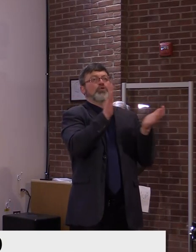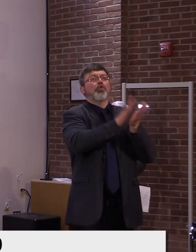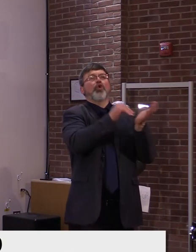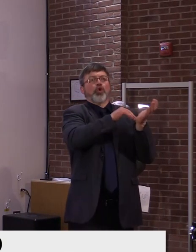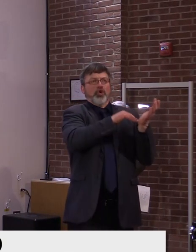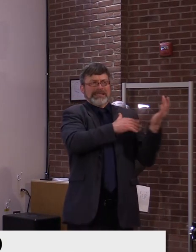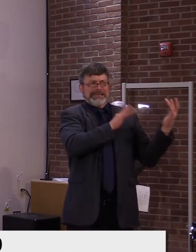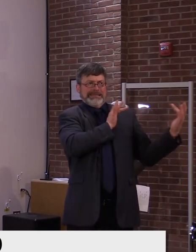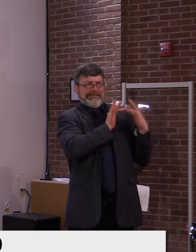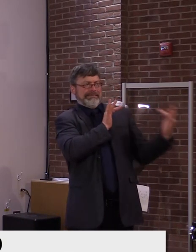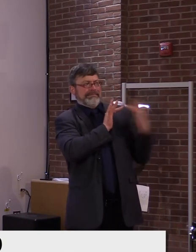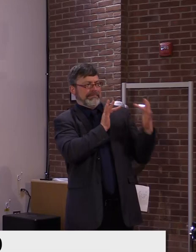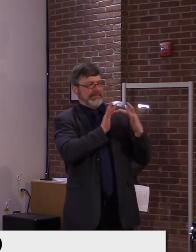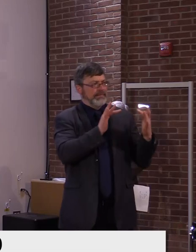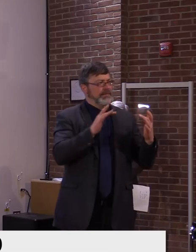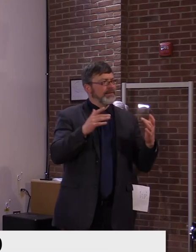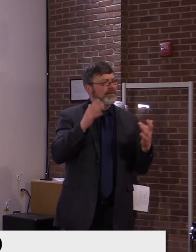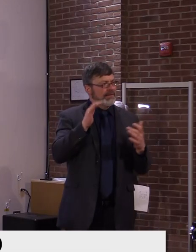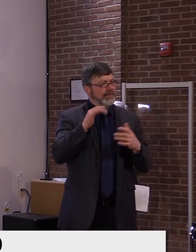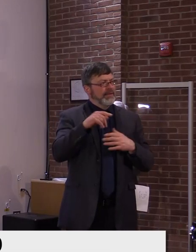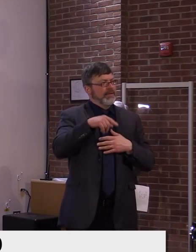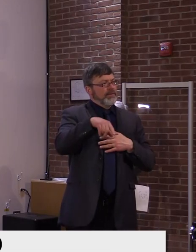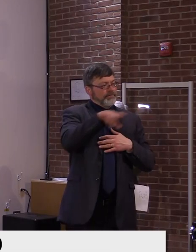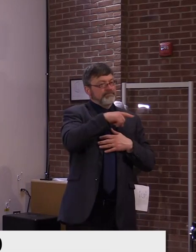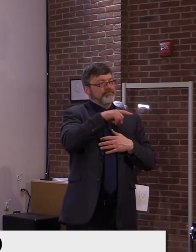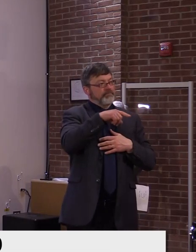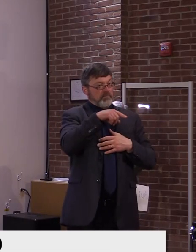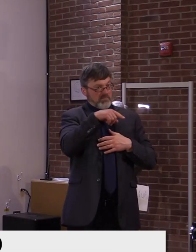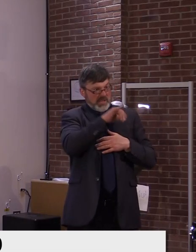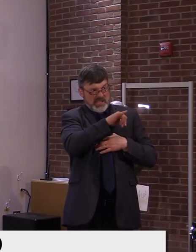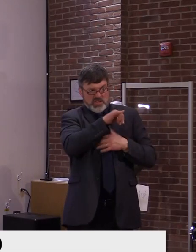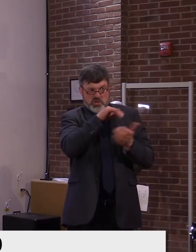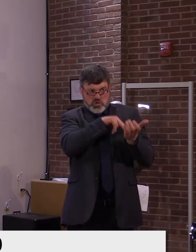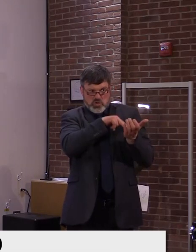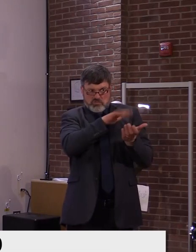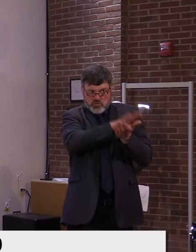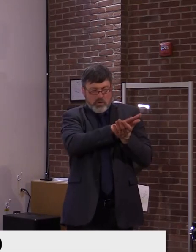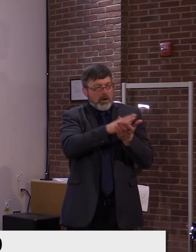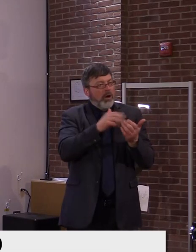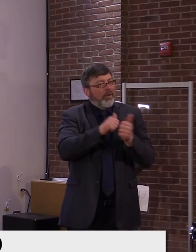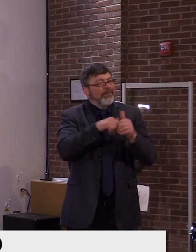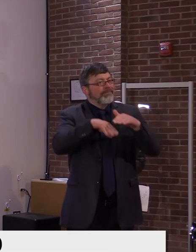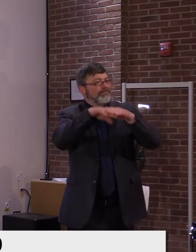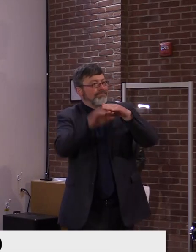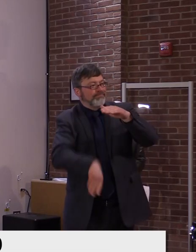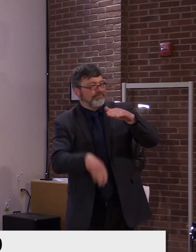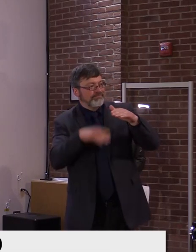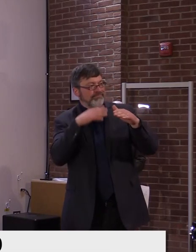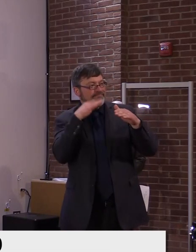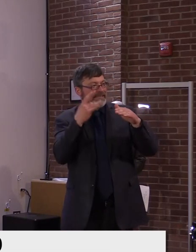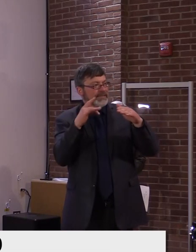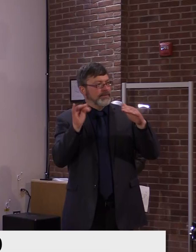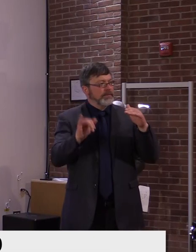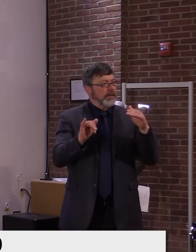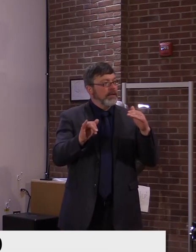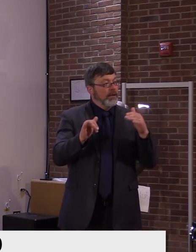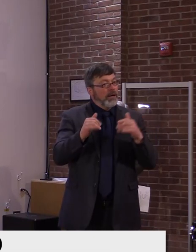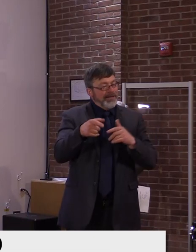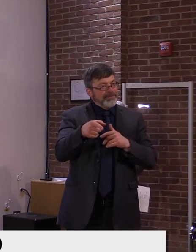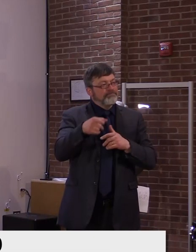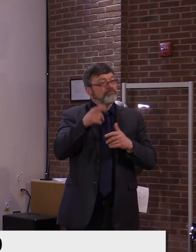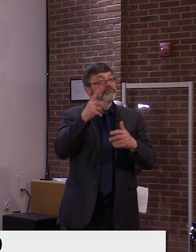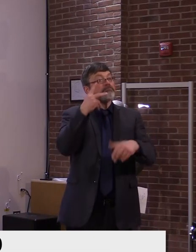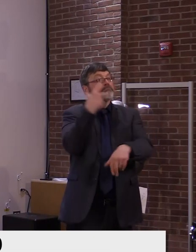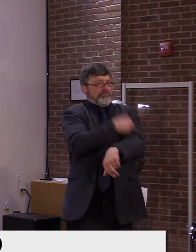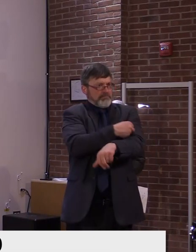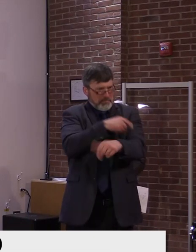and others who are working with youth about A, whether they need parental permission, and B, how does that all work? Can